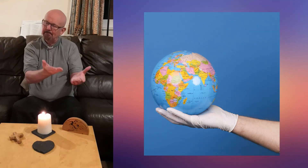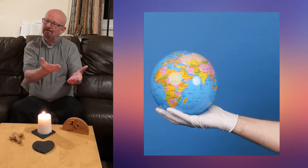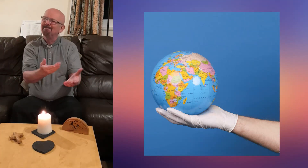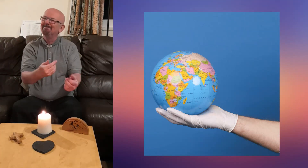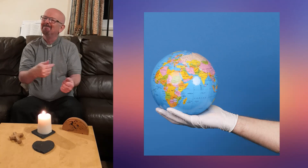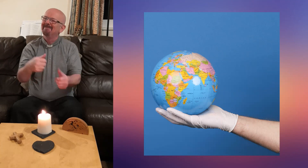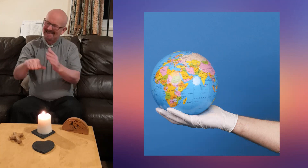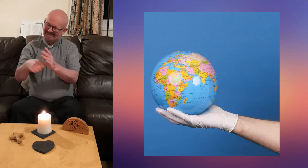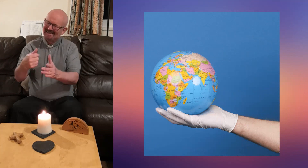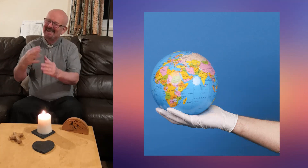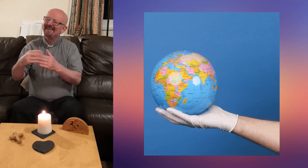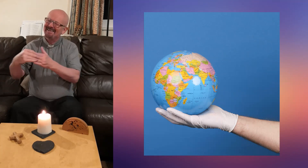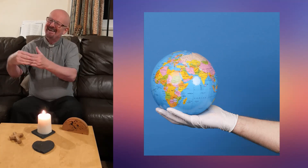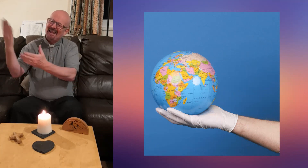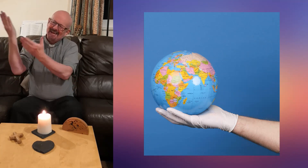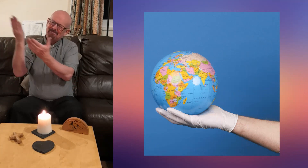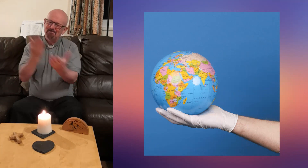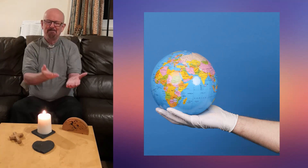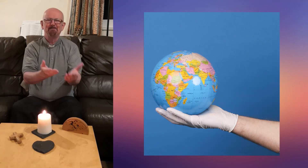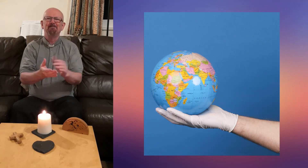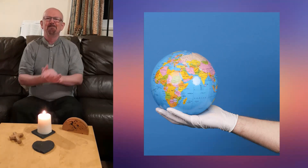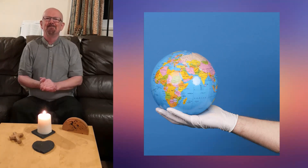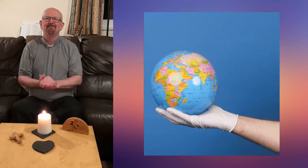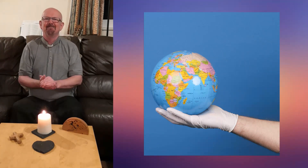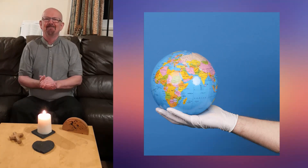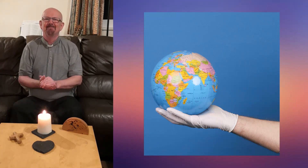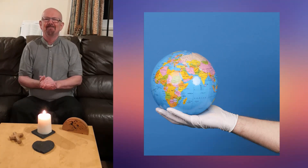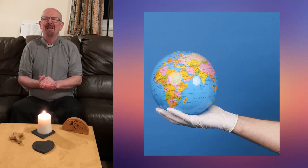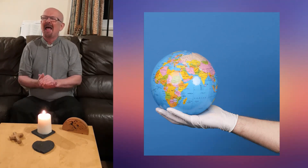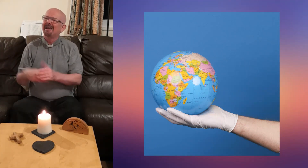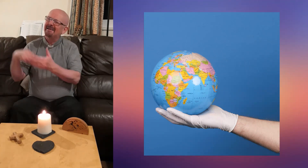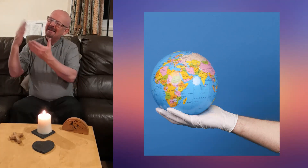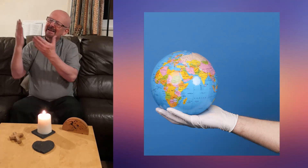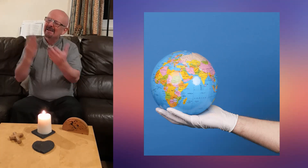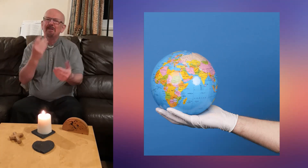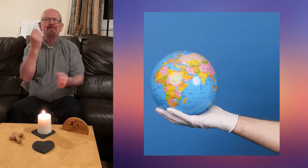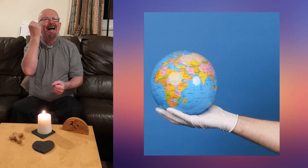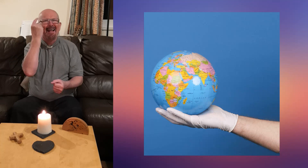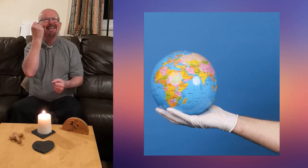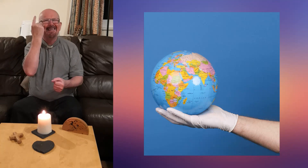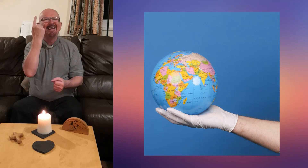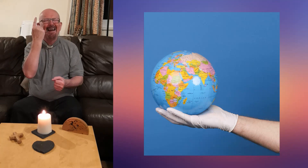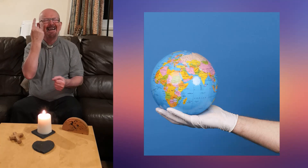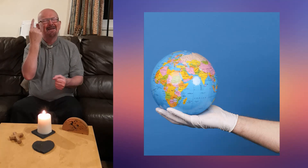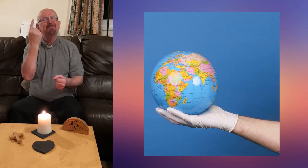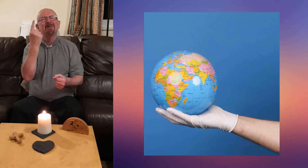give skills to lead, and bring insight into future